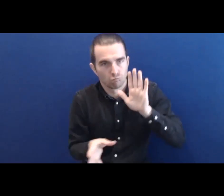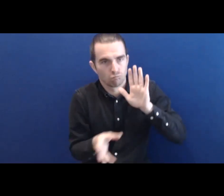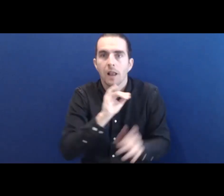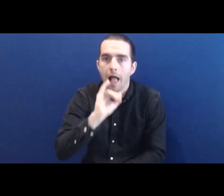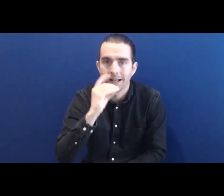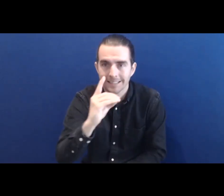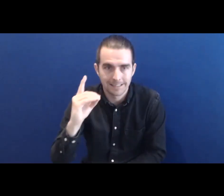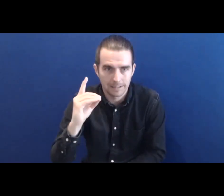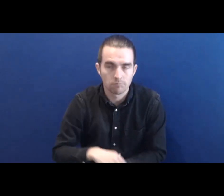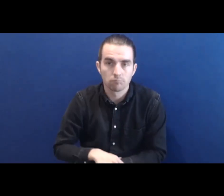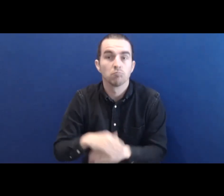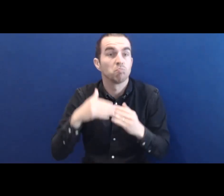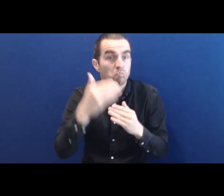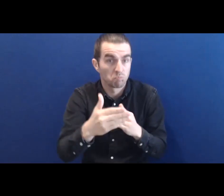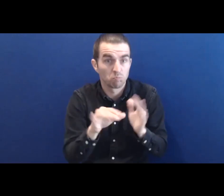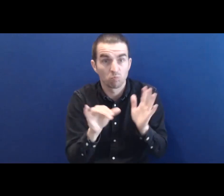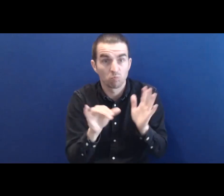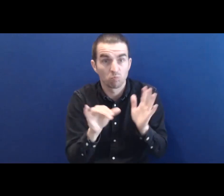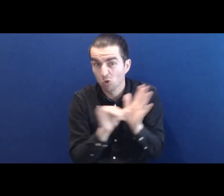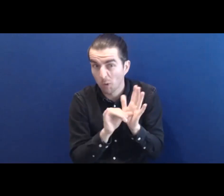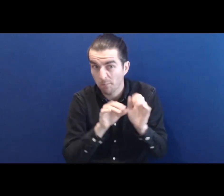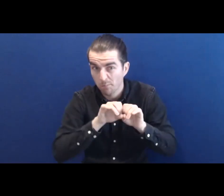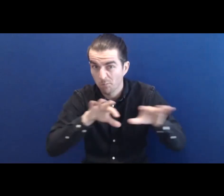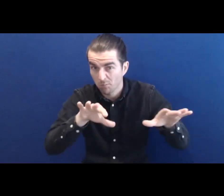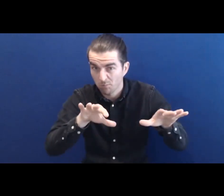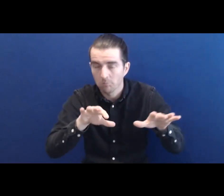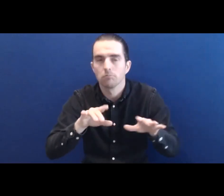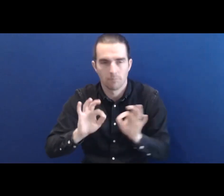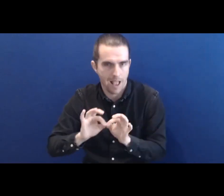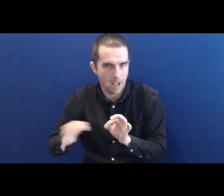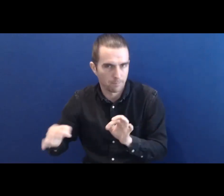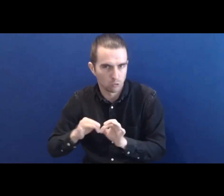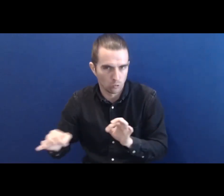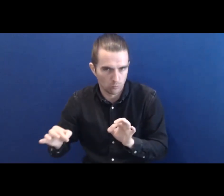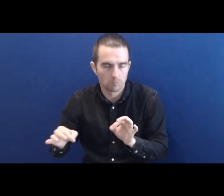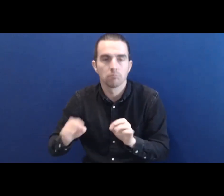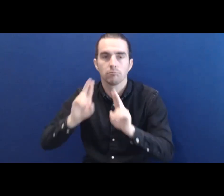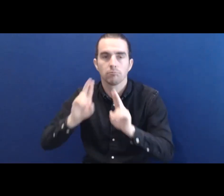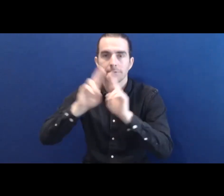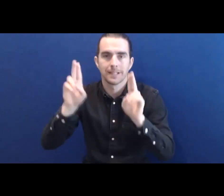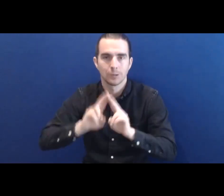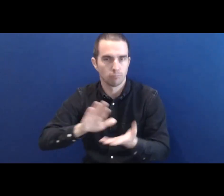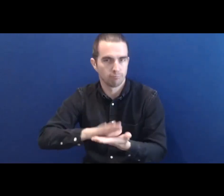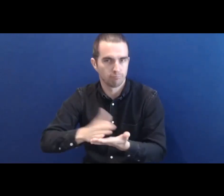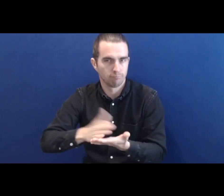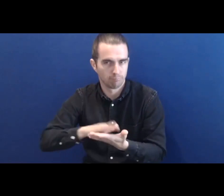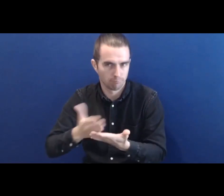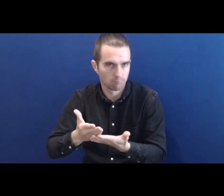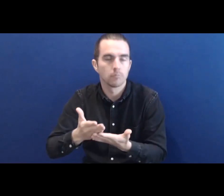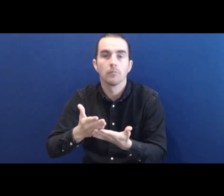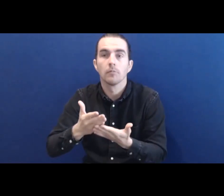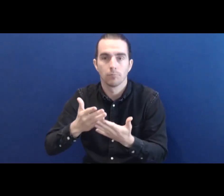interpretation. That's going to be happening throughout. The link to the captions has been inserted into the chat